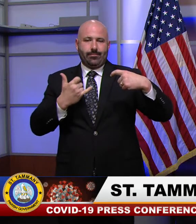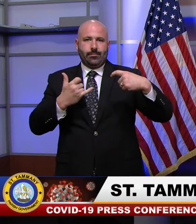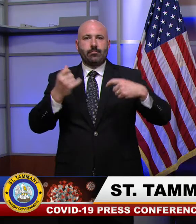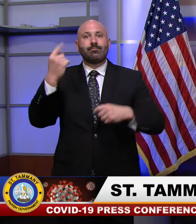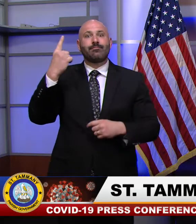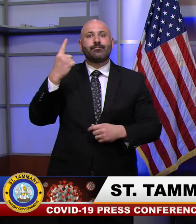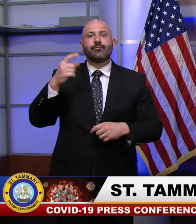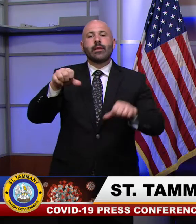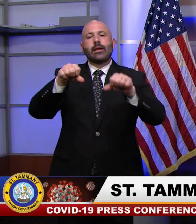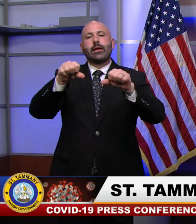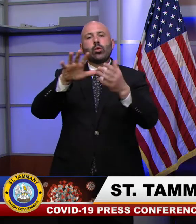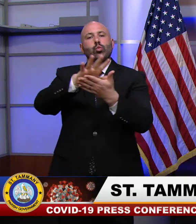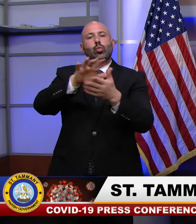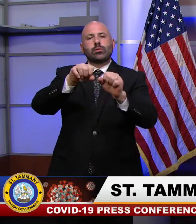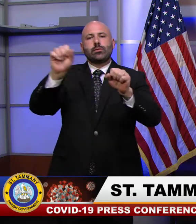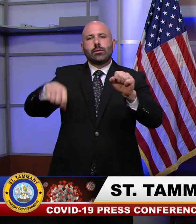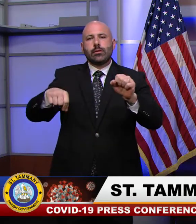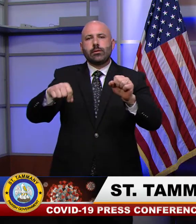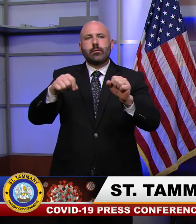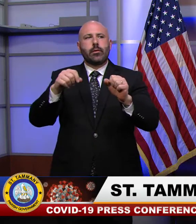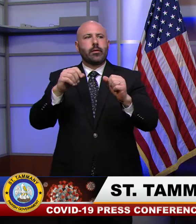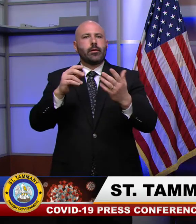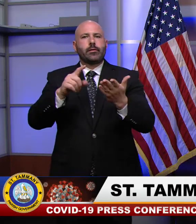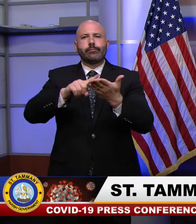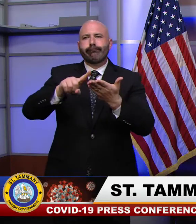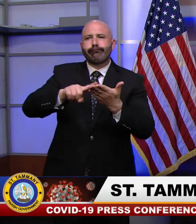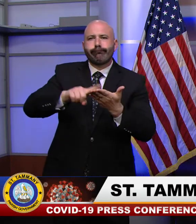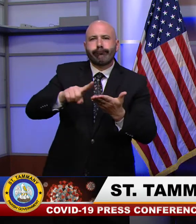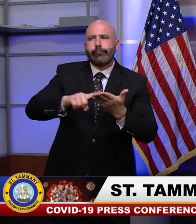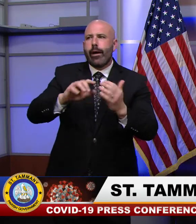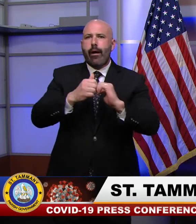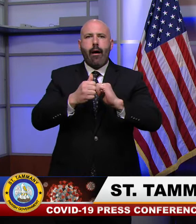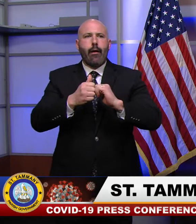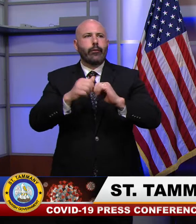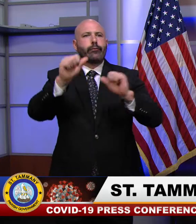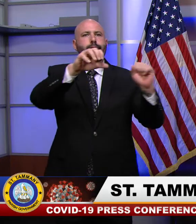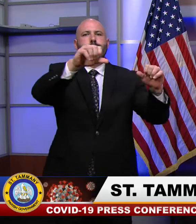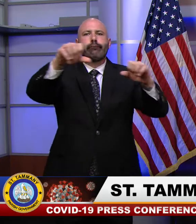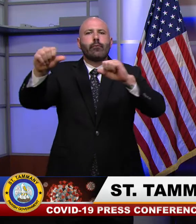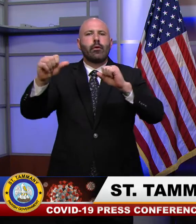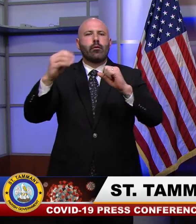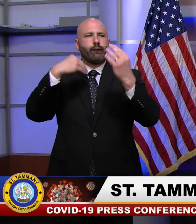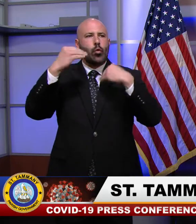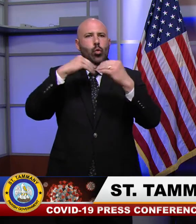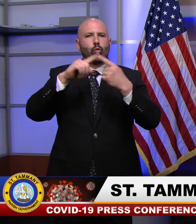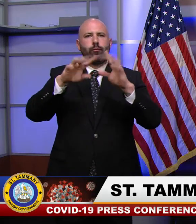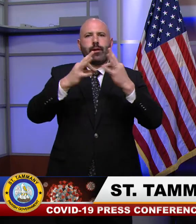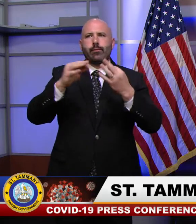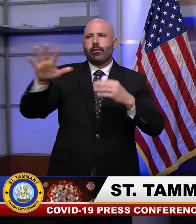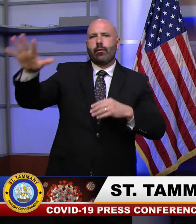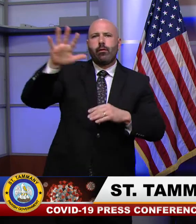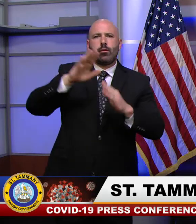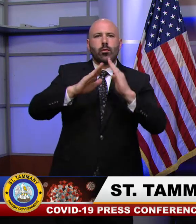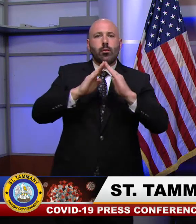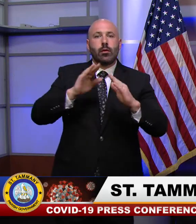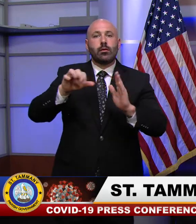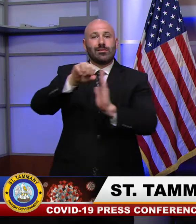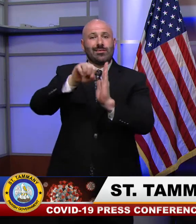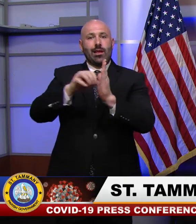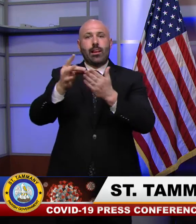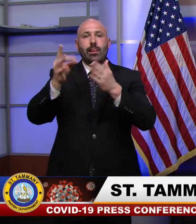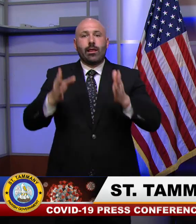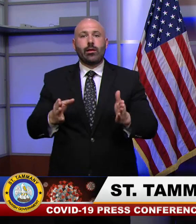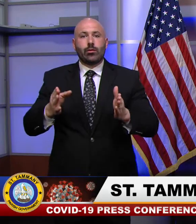looking at alternative ways to distribute food to families in our community, and state leaders have advised there may be